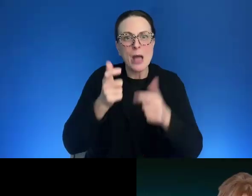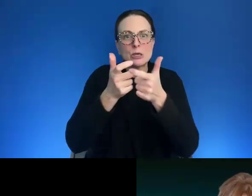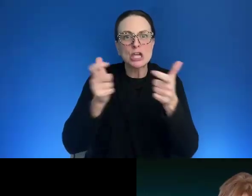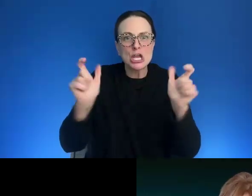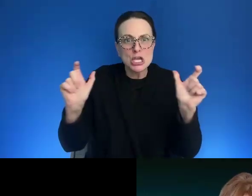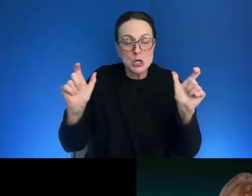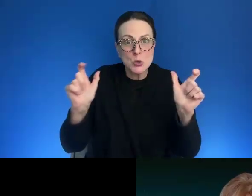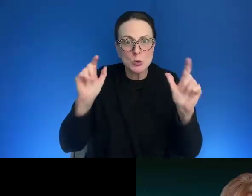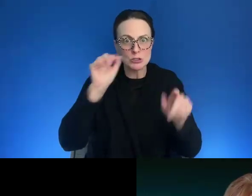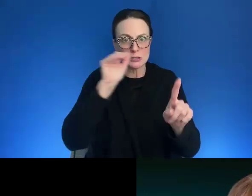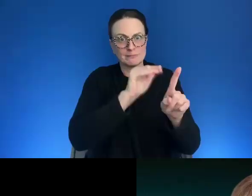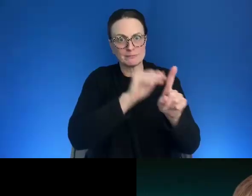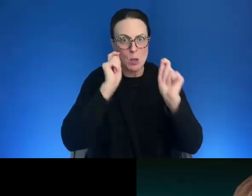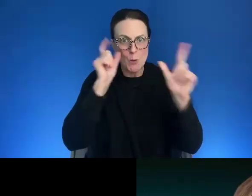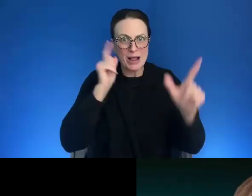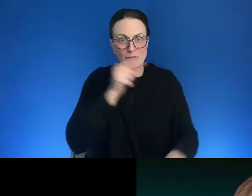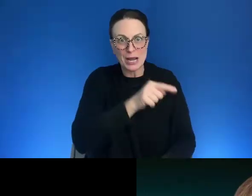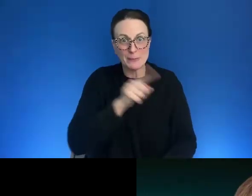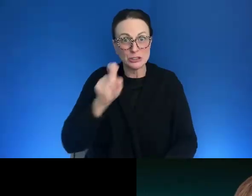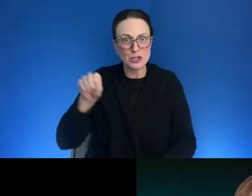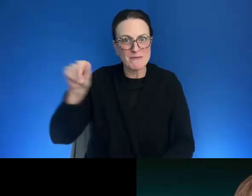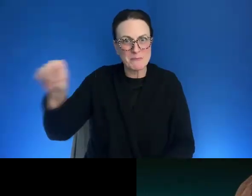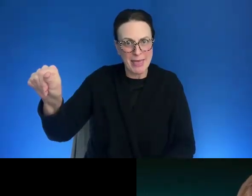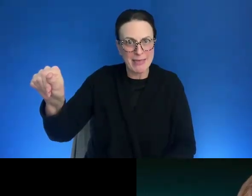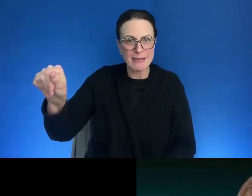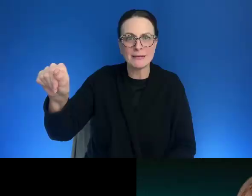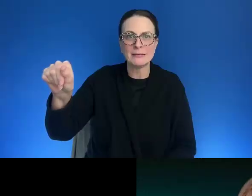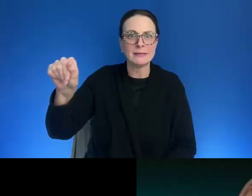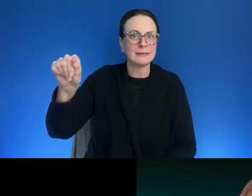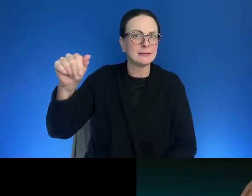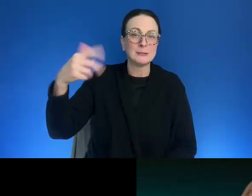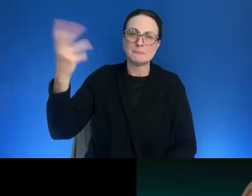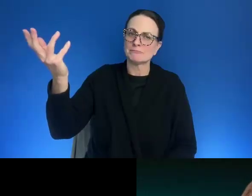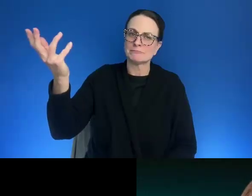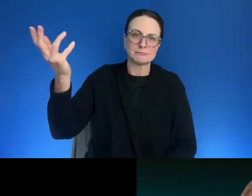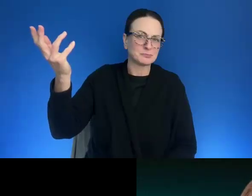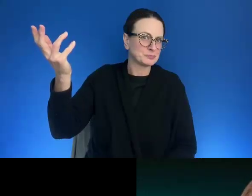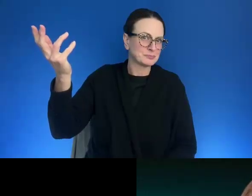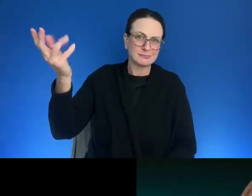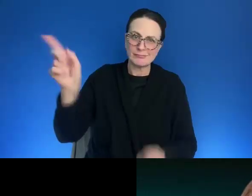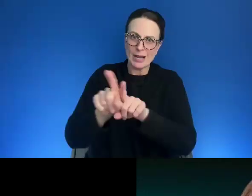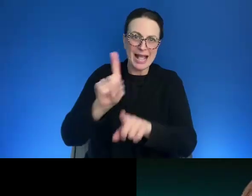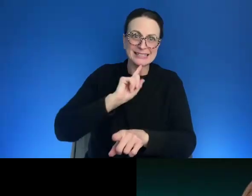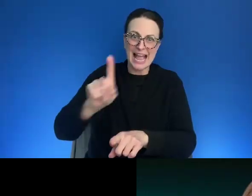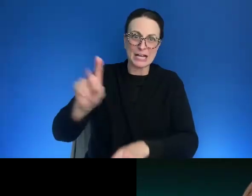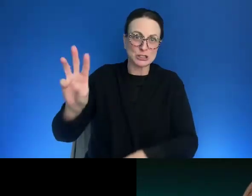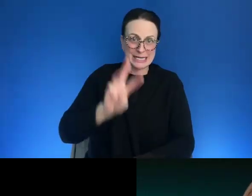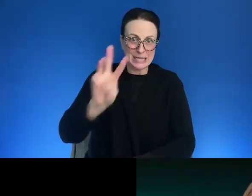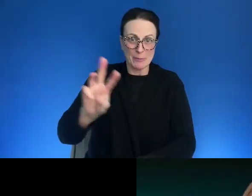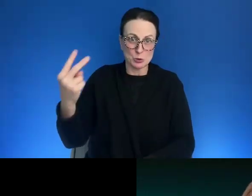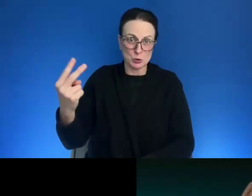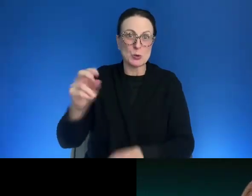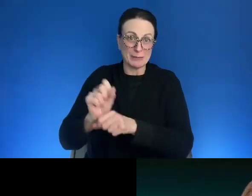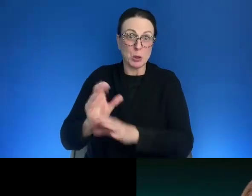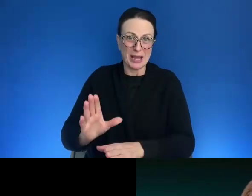huge wake up call for him. He should have been paying them, you know, as actually W-2 employees, but